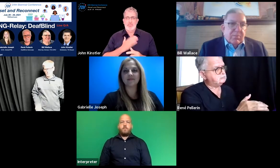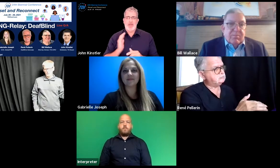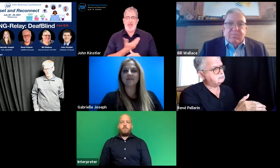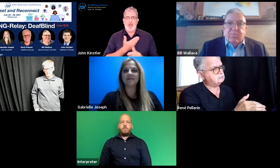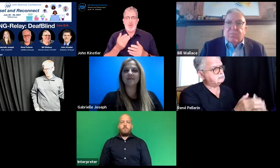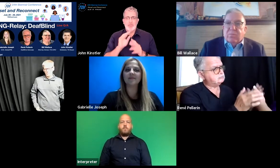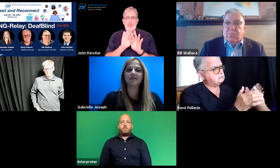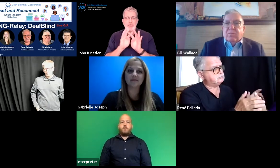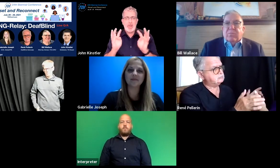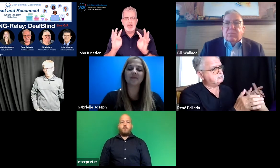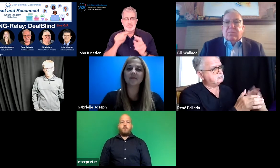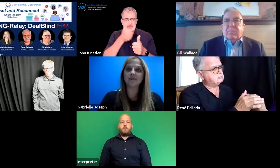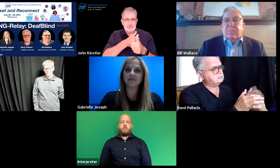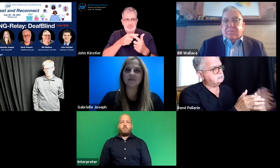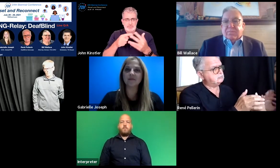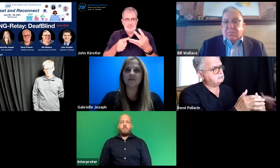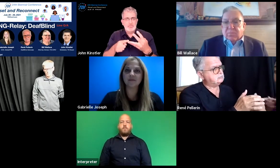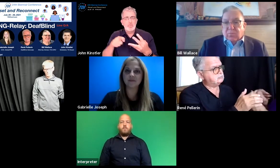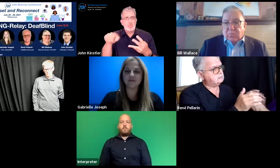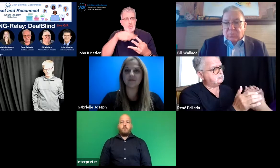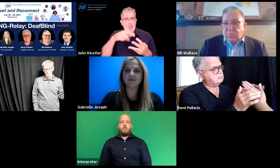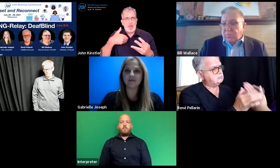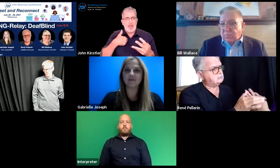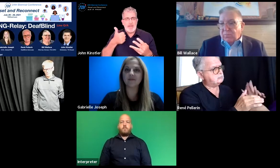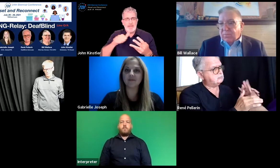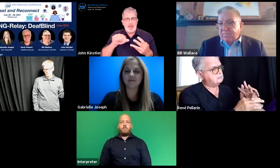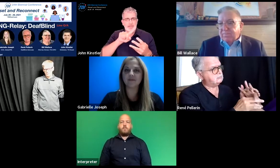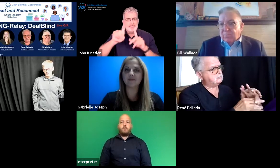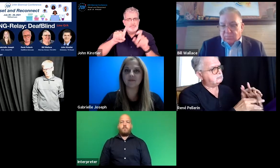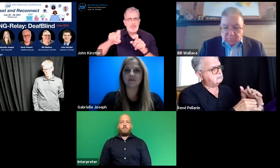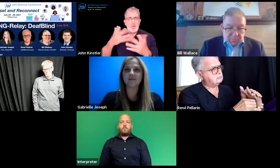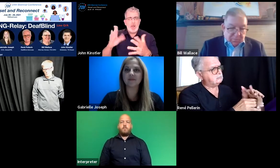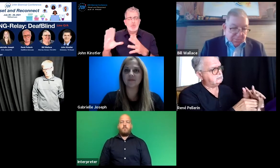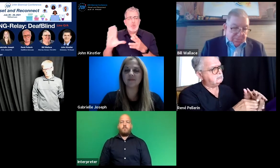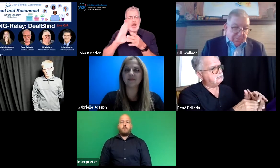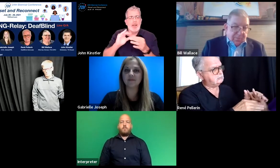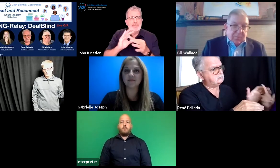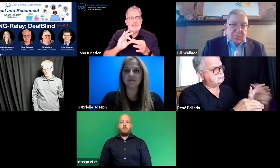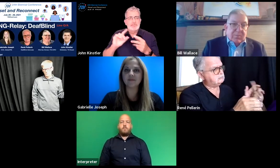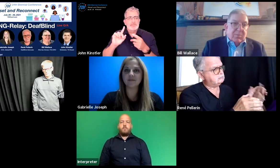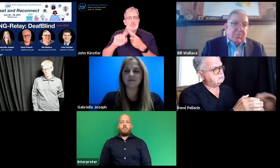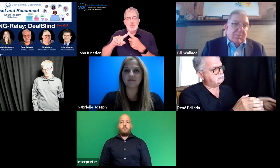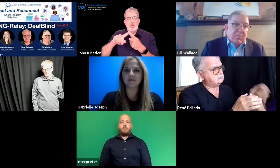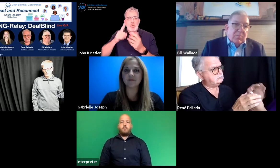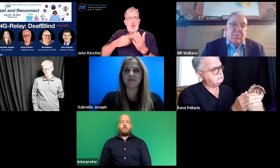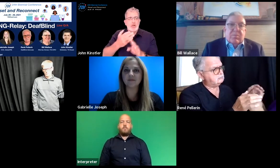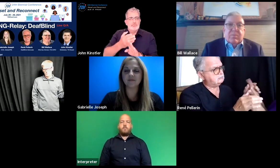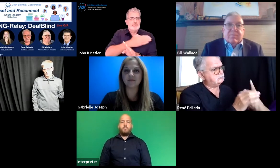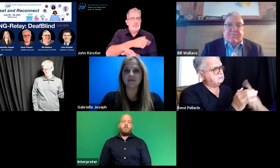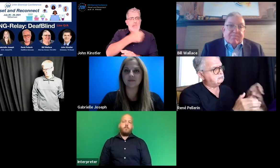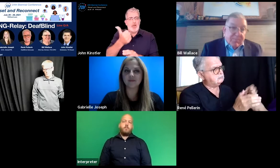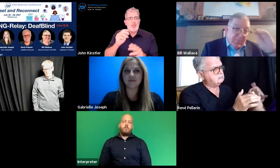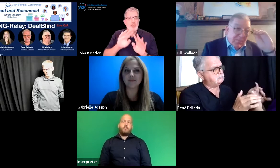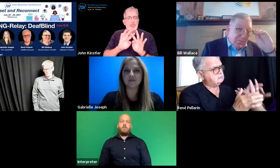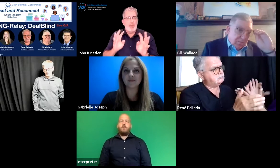like to give an opportunity for our panelists, all four of you, if you have any questions or